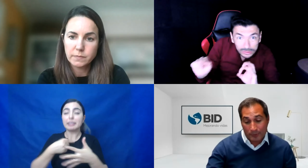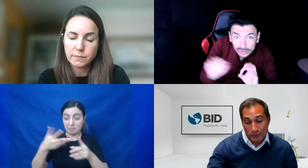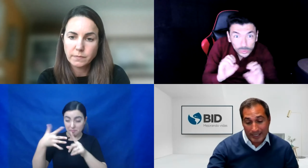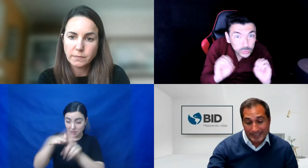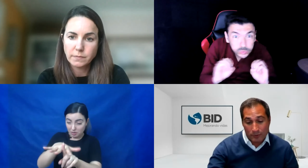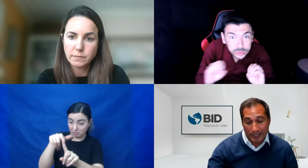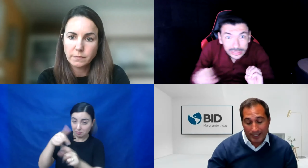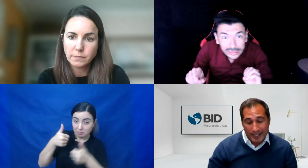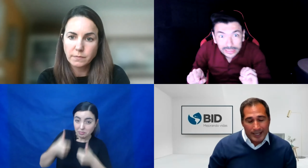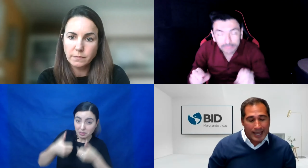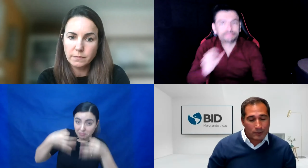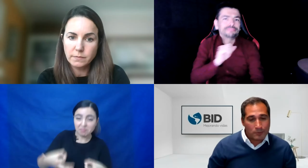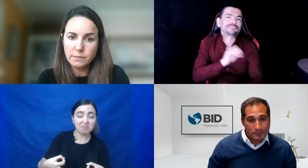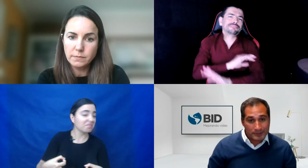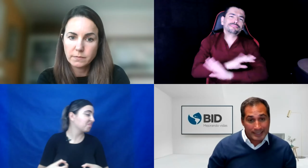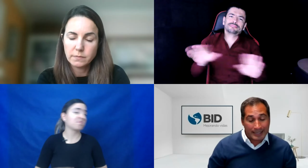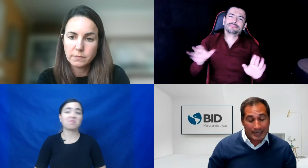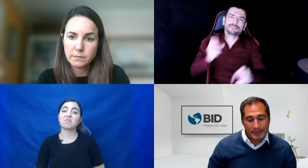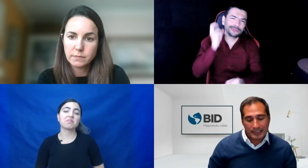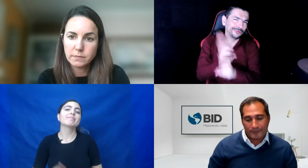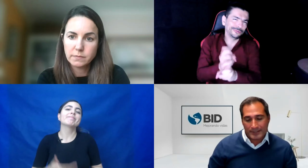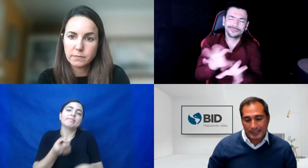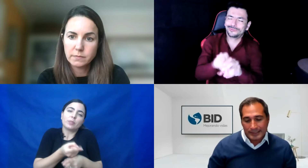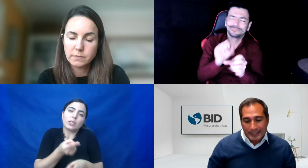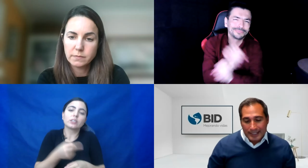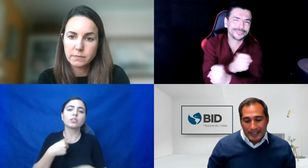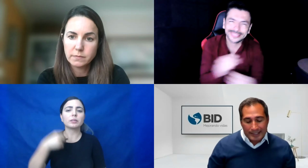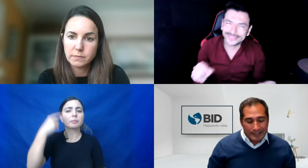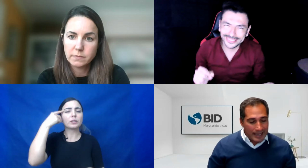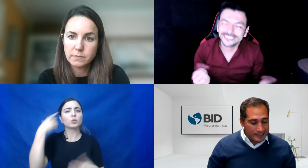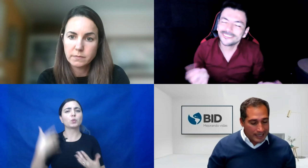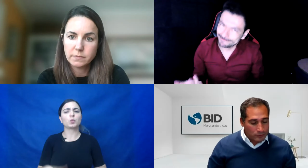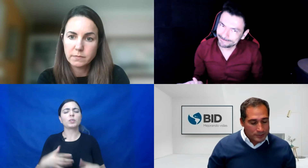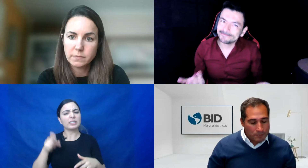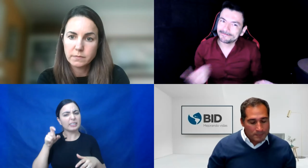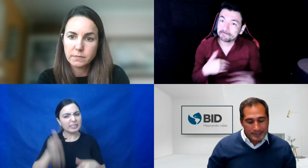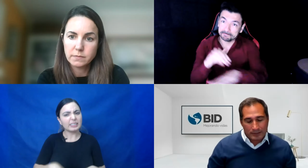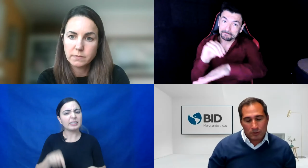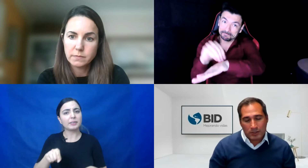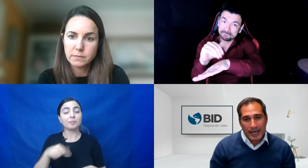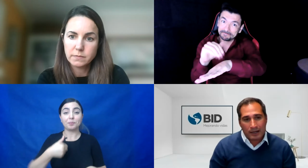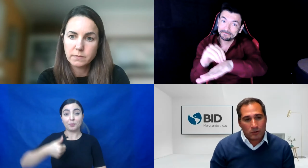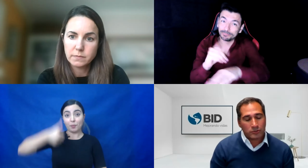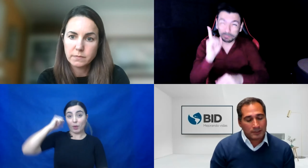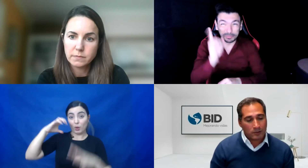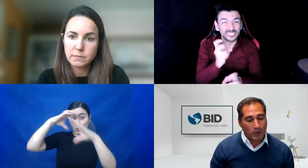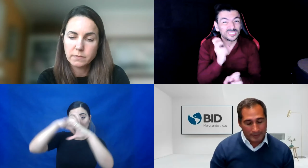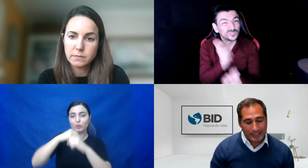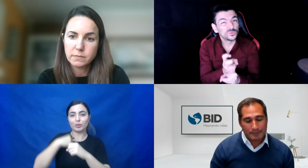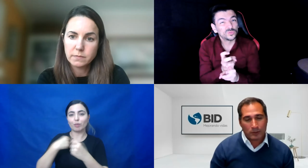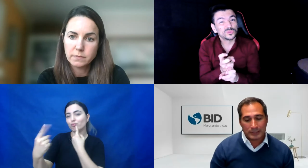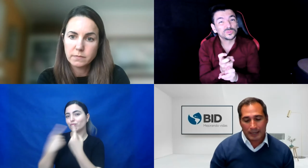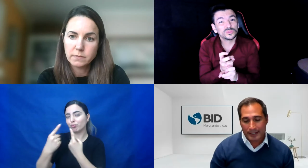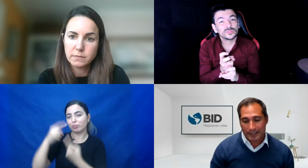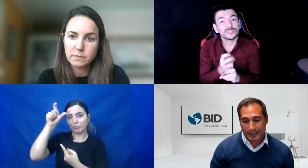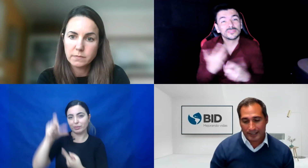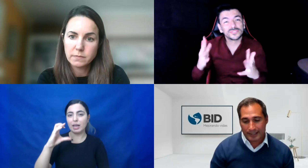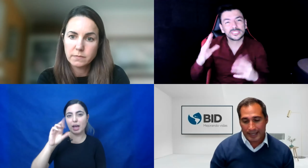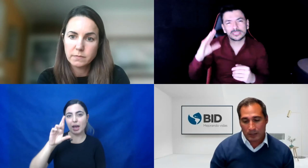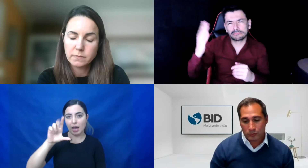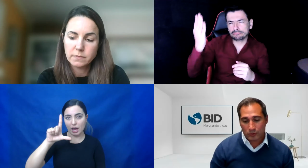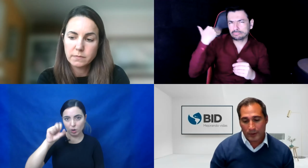achieve a complete inclusion. So this is, as I mentioned, extremely difficult. So yesterday, talking